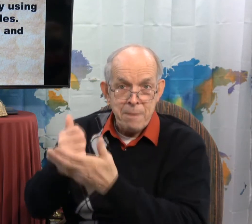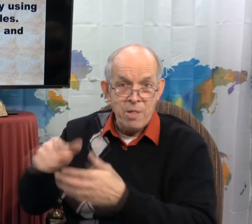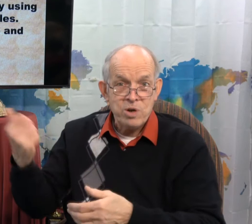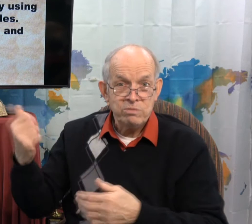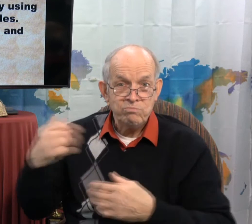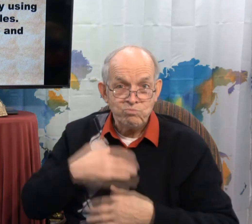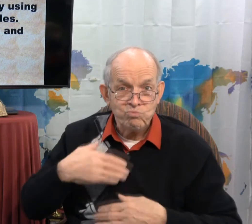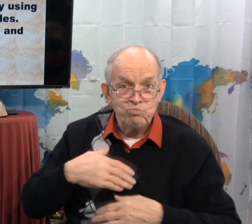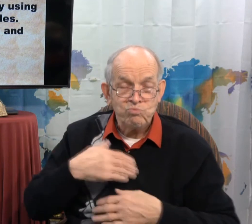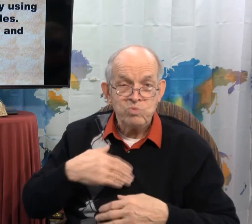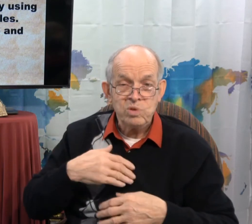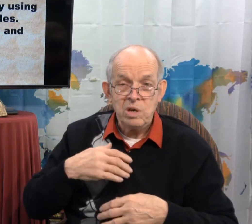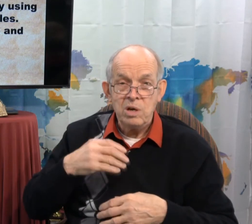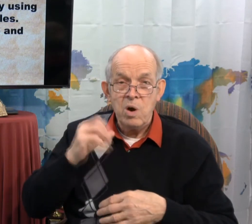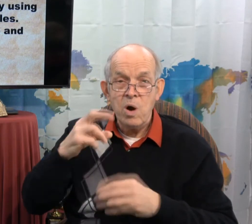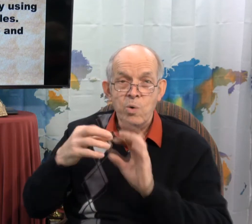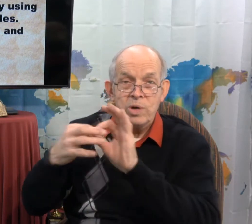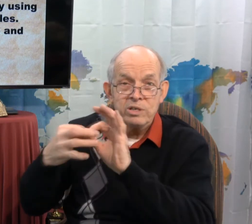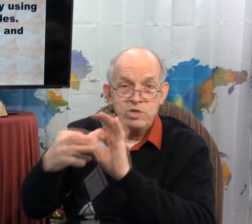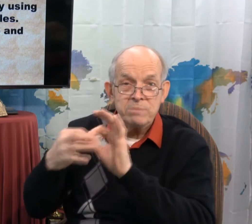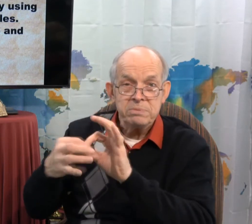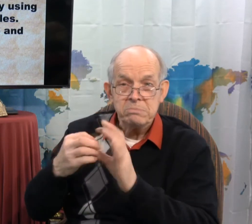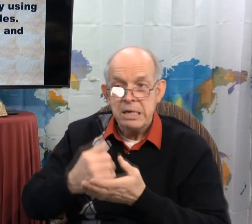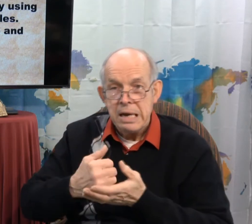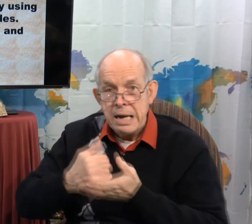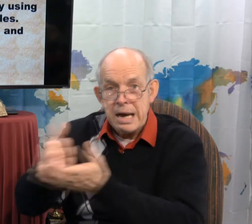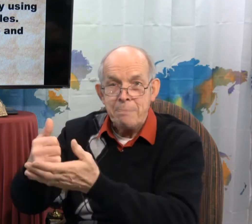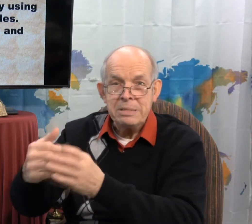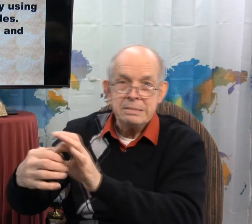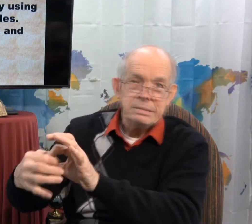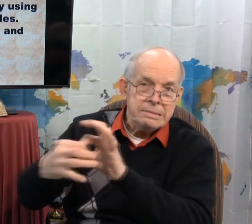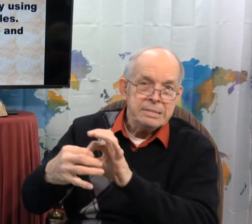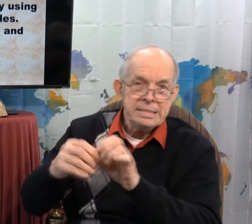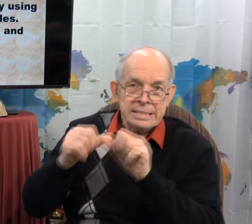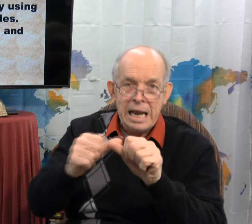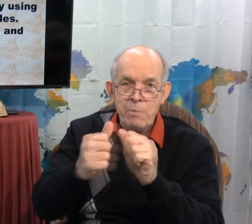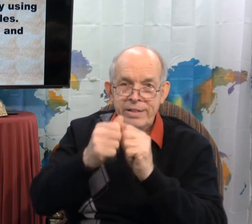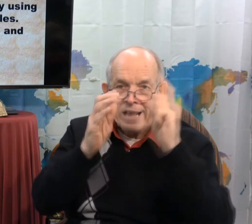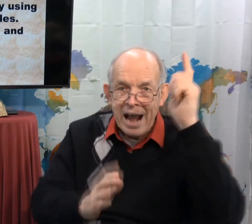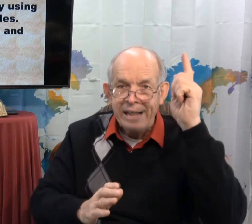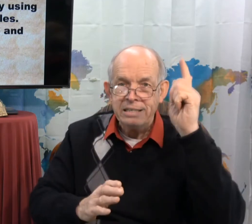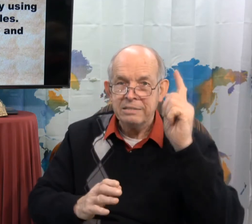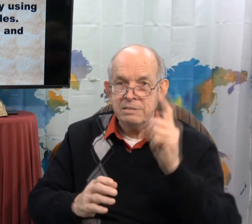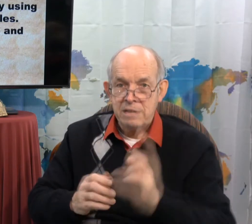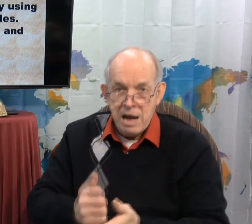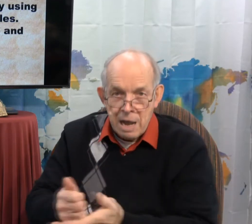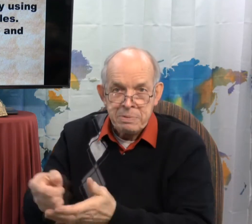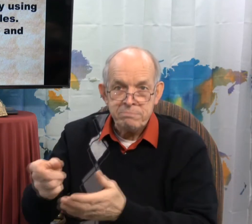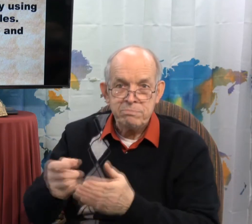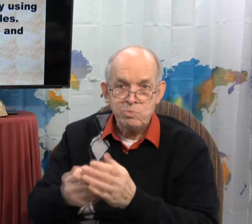others, or relationship up, share with God, up and love